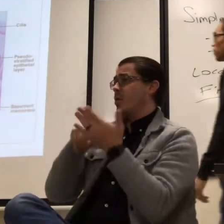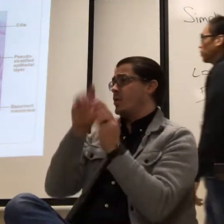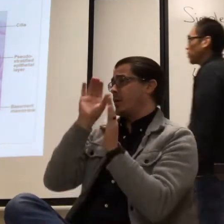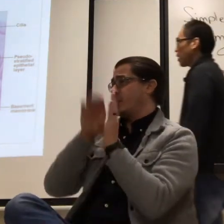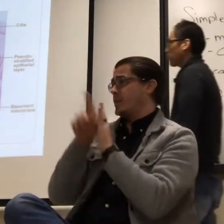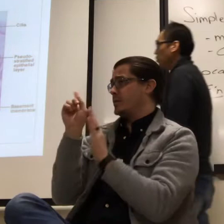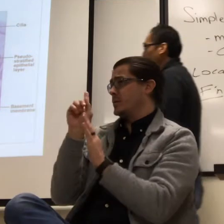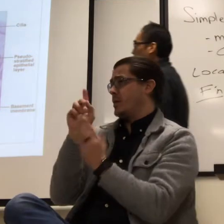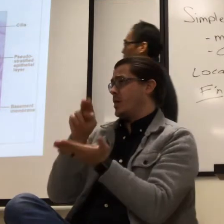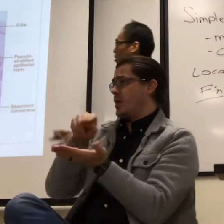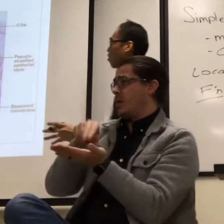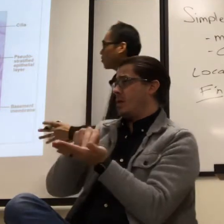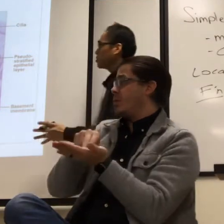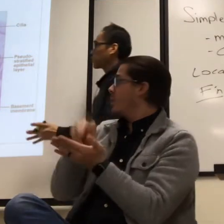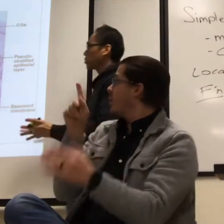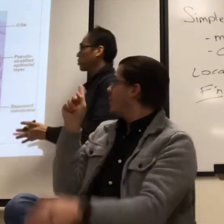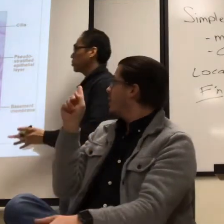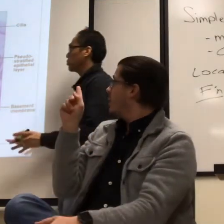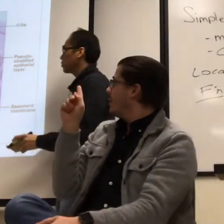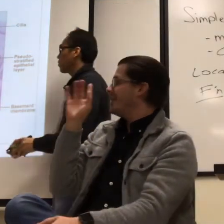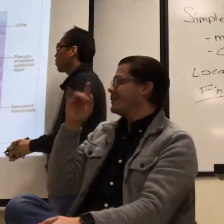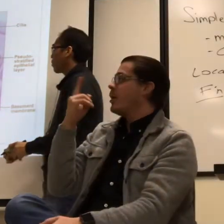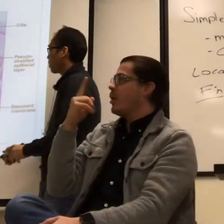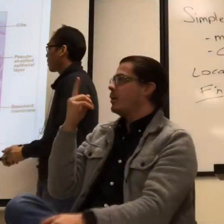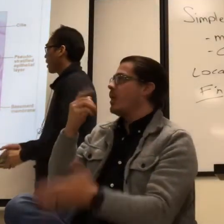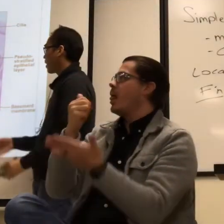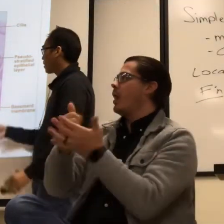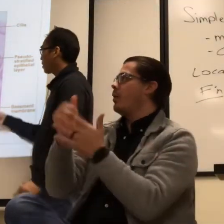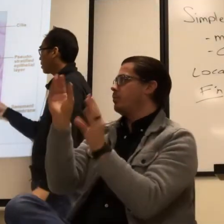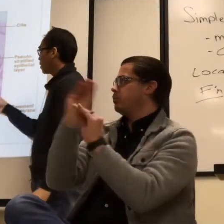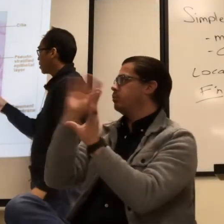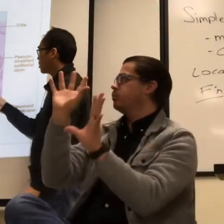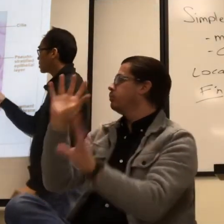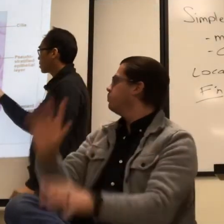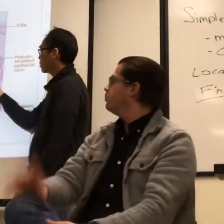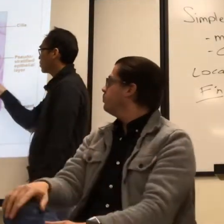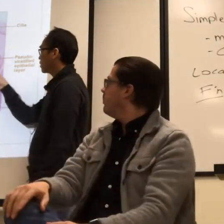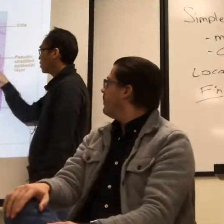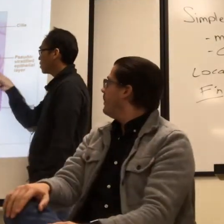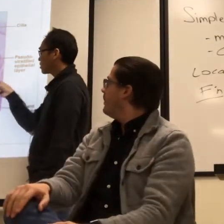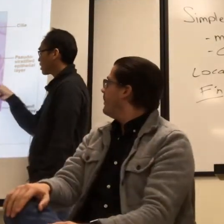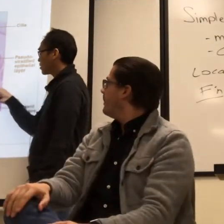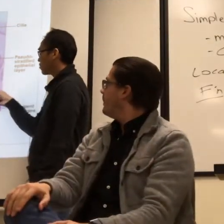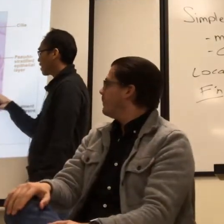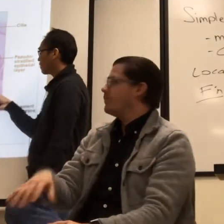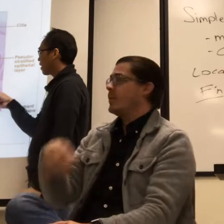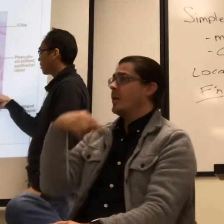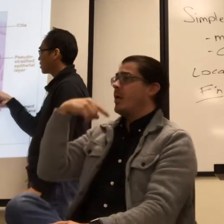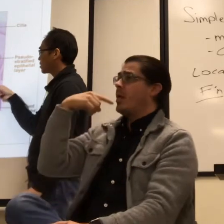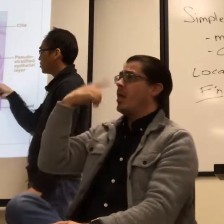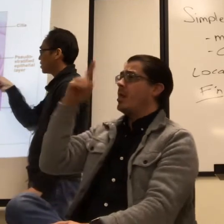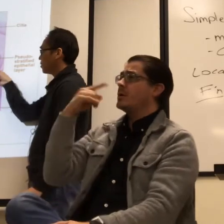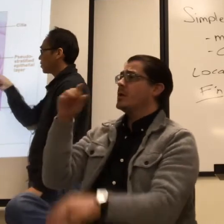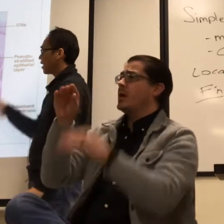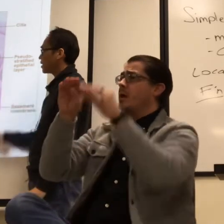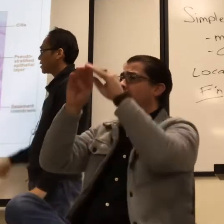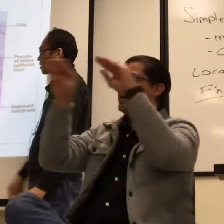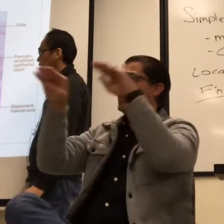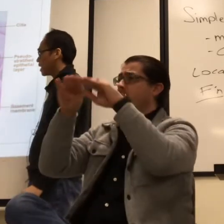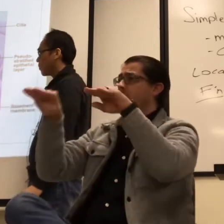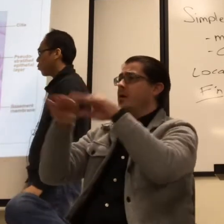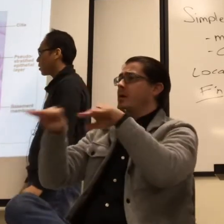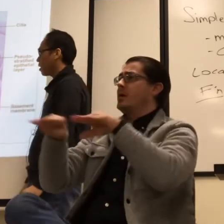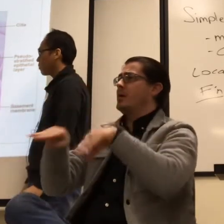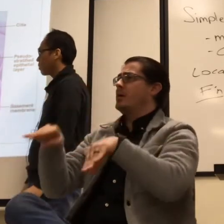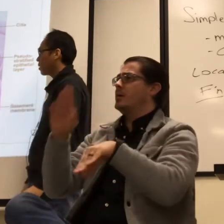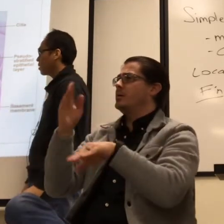I look at the nuclei. The nuclei are always your clue, okay? And this clue, it looks like it's stratified because you see nuclei stacked